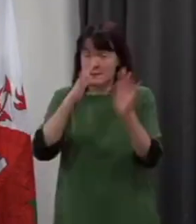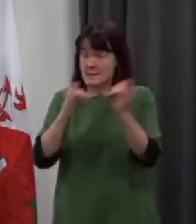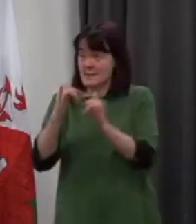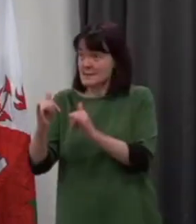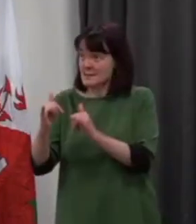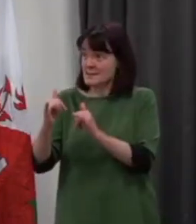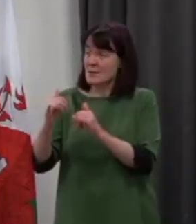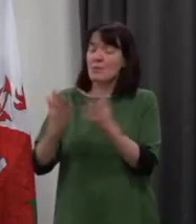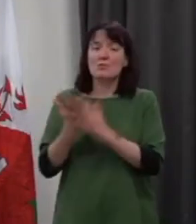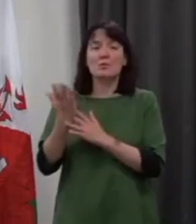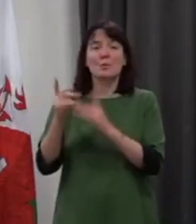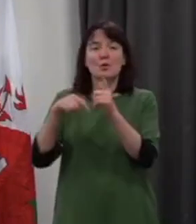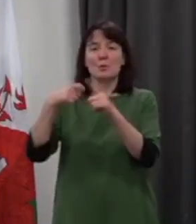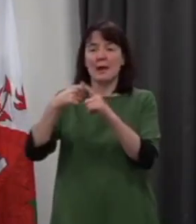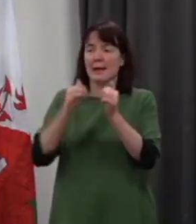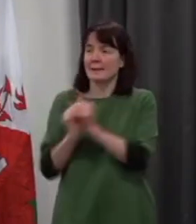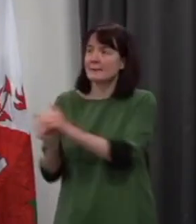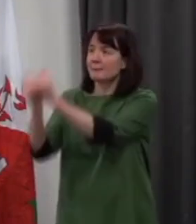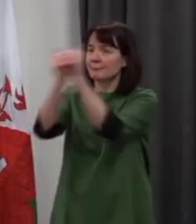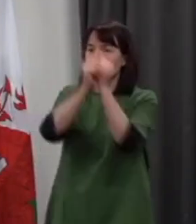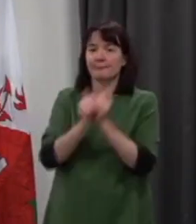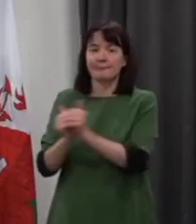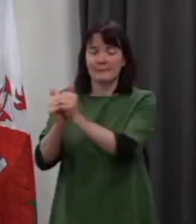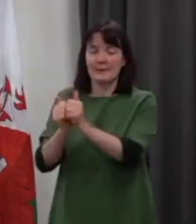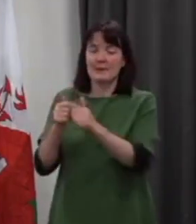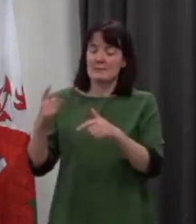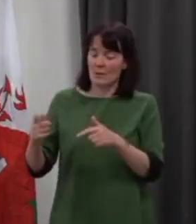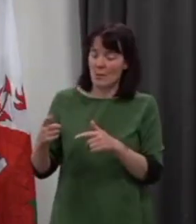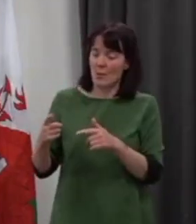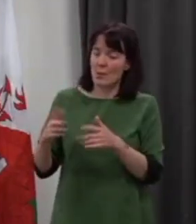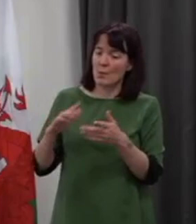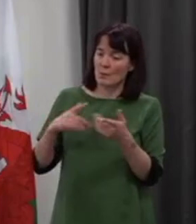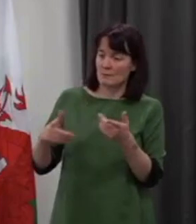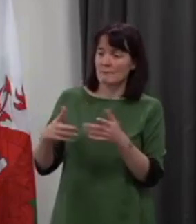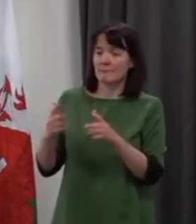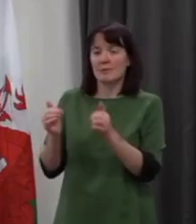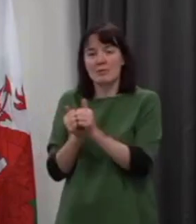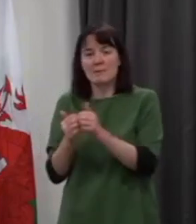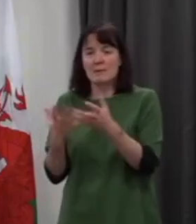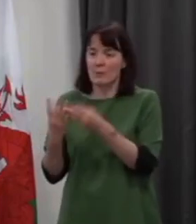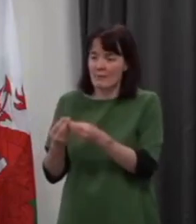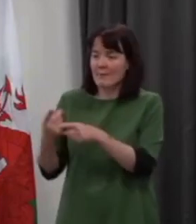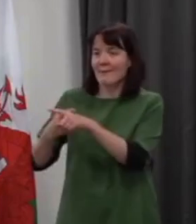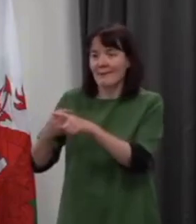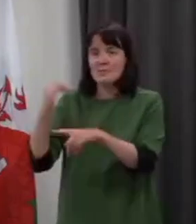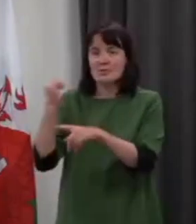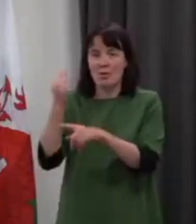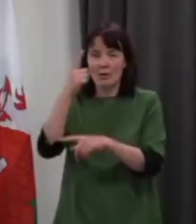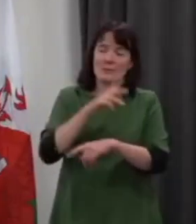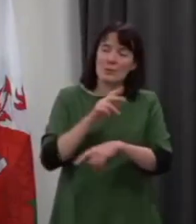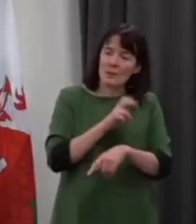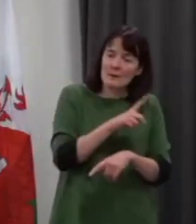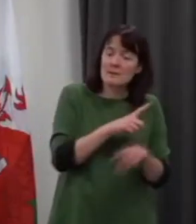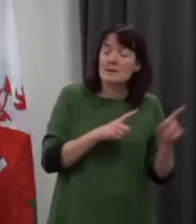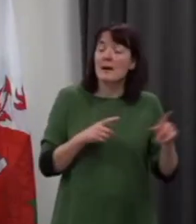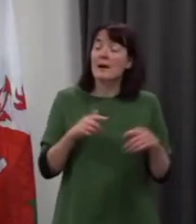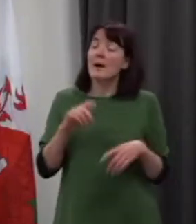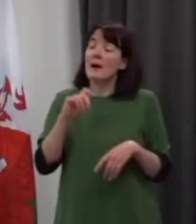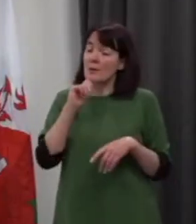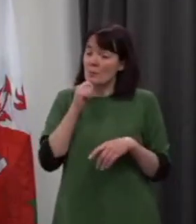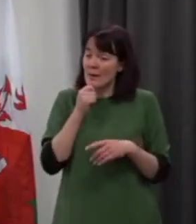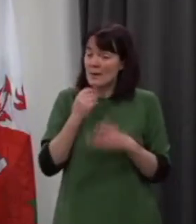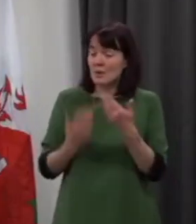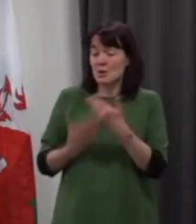colleagues in Scotland, Northern Ireland and England. And we also, of course, expect within a matter of weeks to have the new antibody tests available as